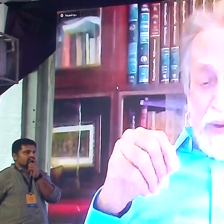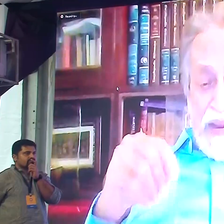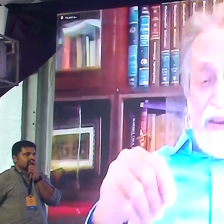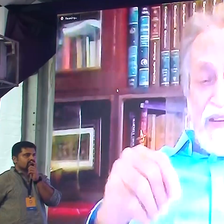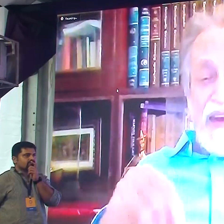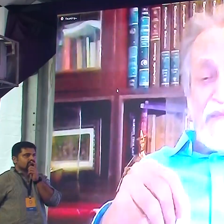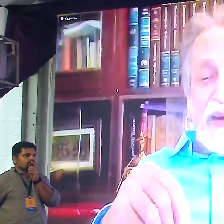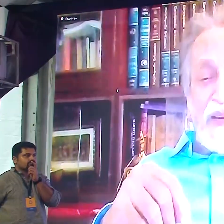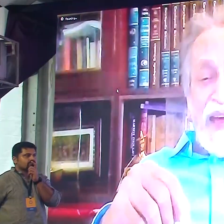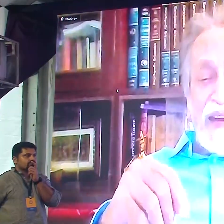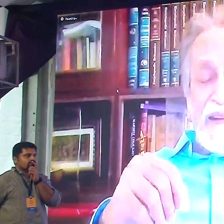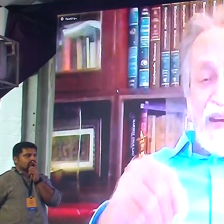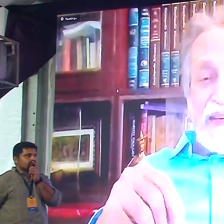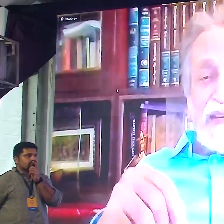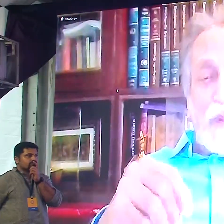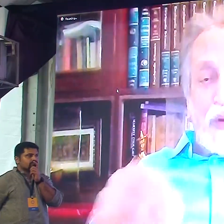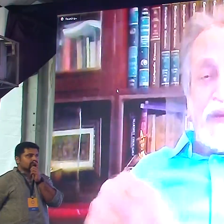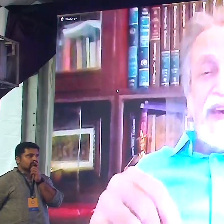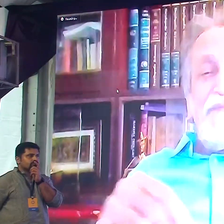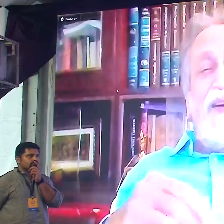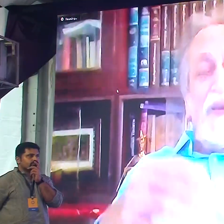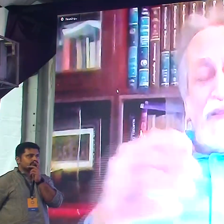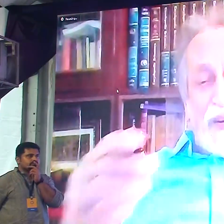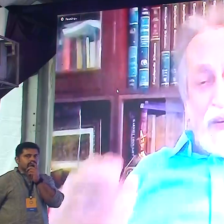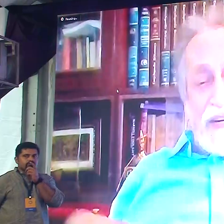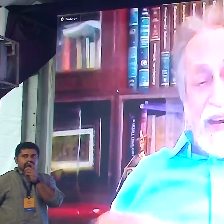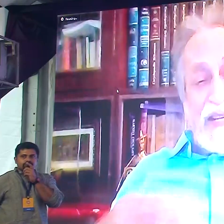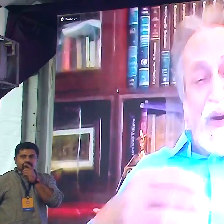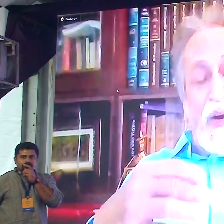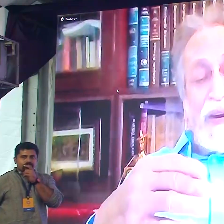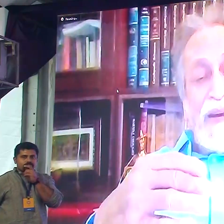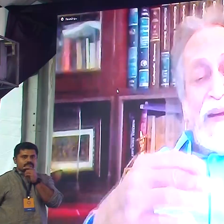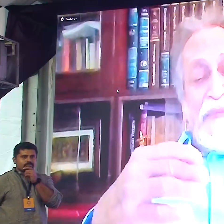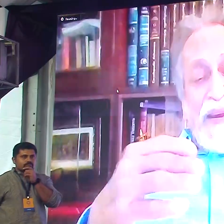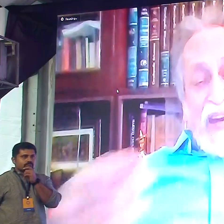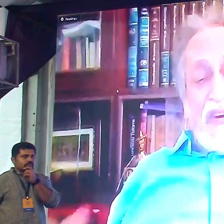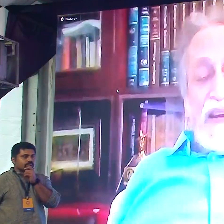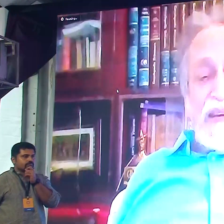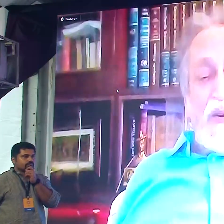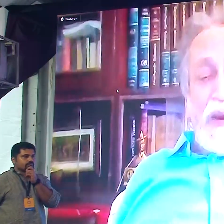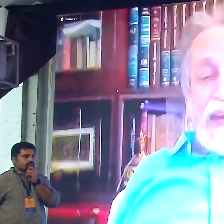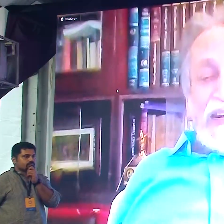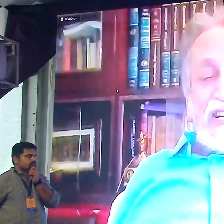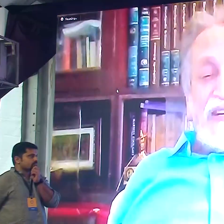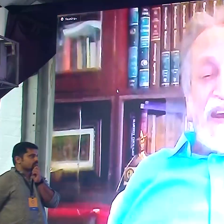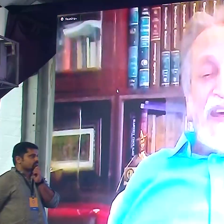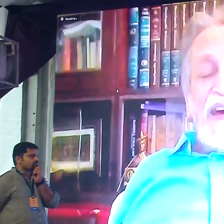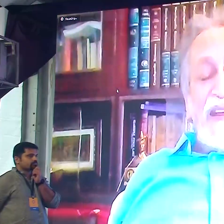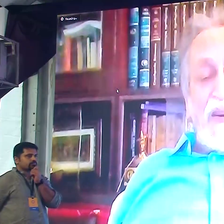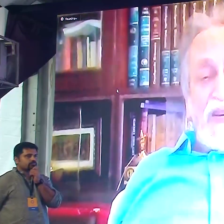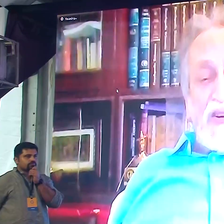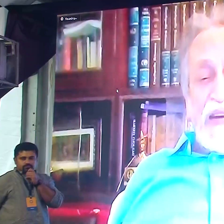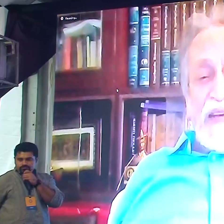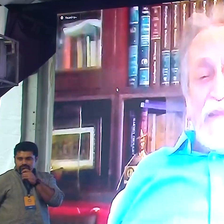a particular state, because that arises both because of the constraints on the nation as a whole, and additionally